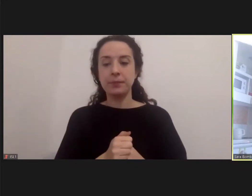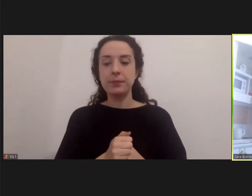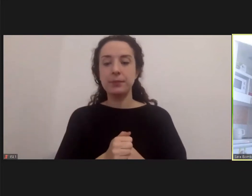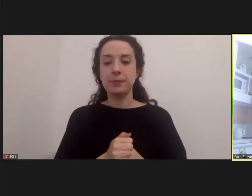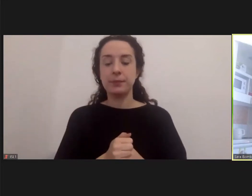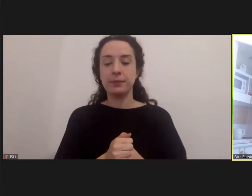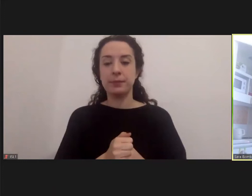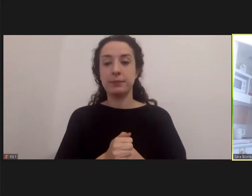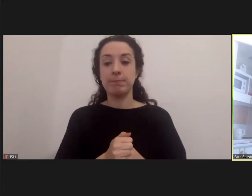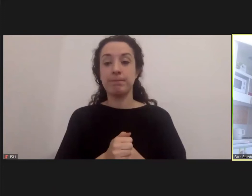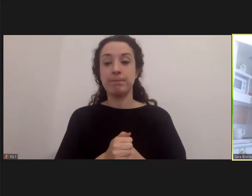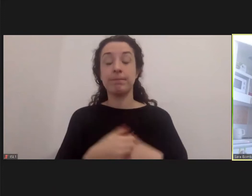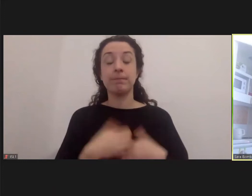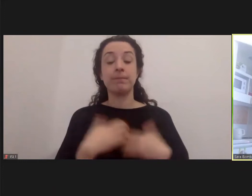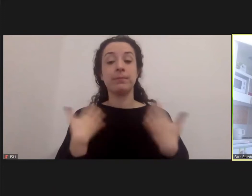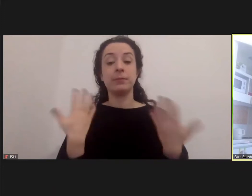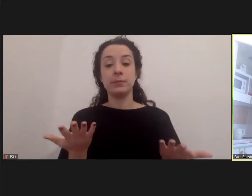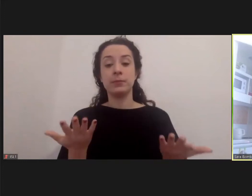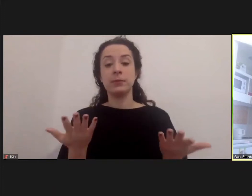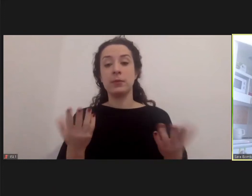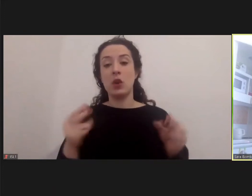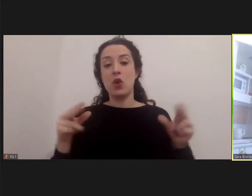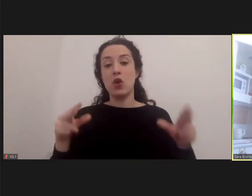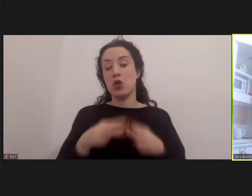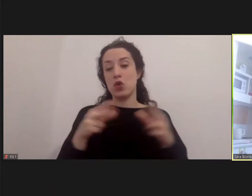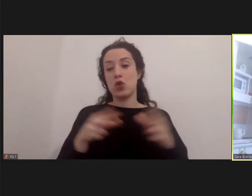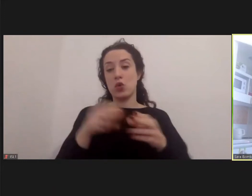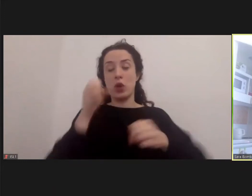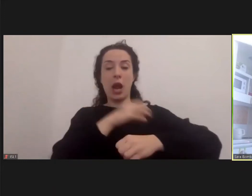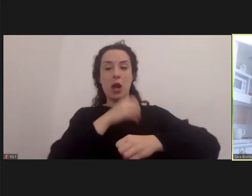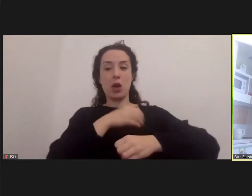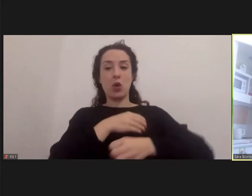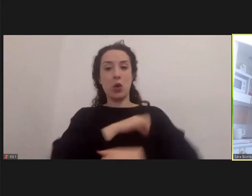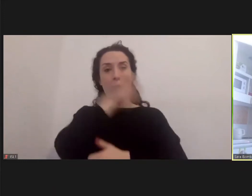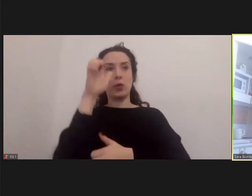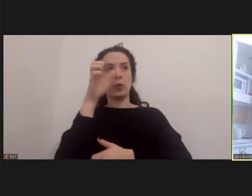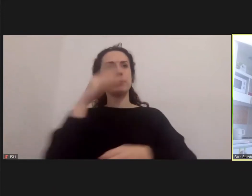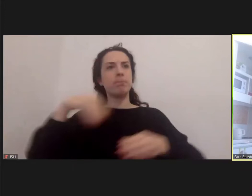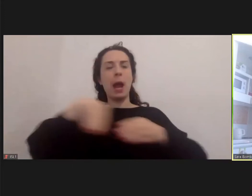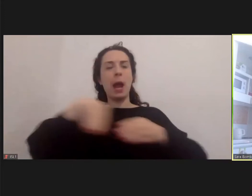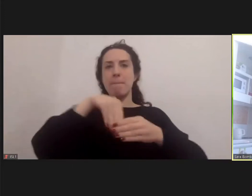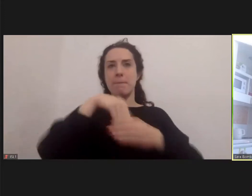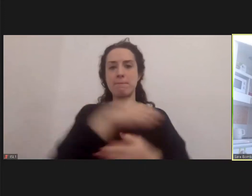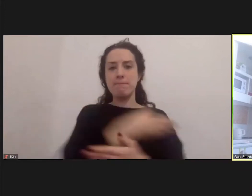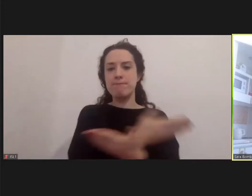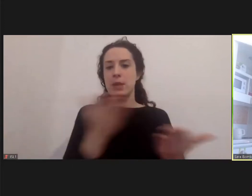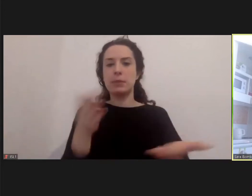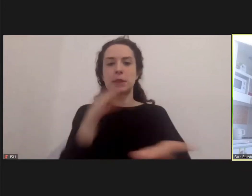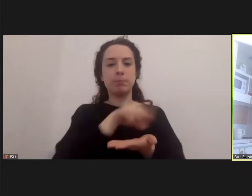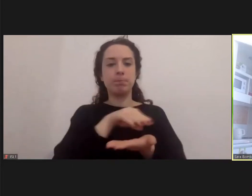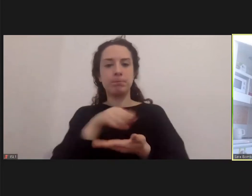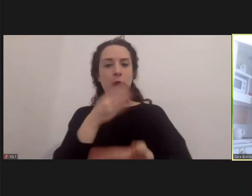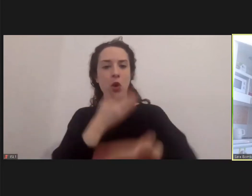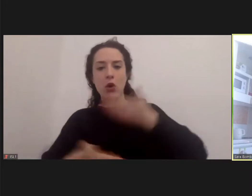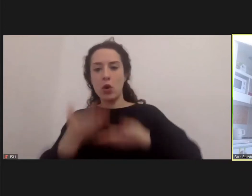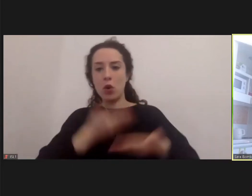In this sense, Social Economy Europe and its members, in collaboration with the ONCE Foundation, have